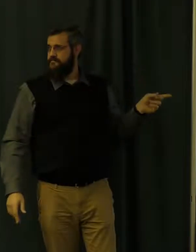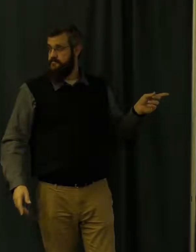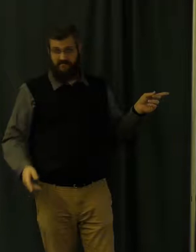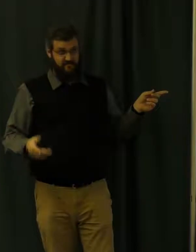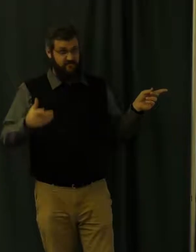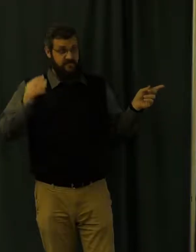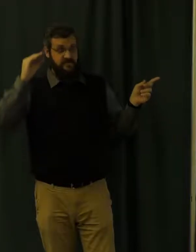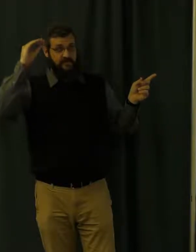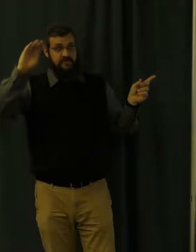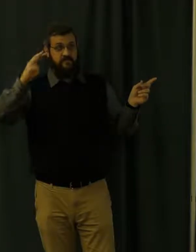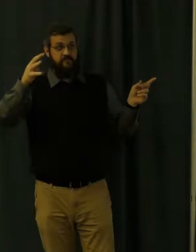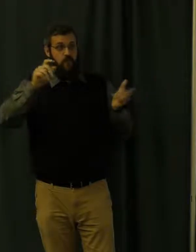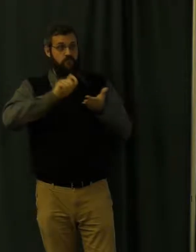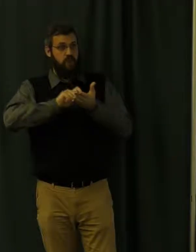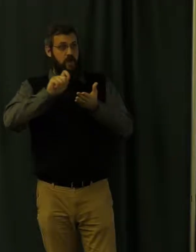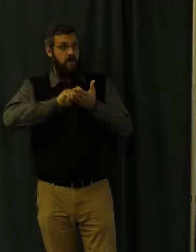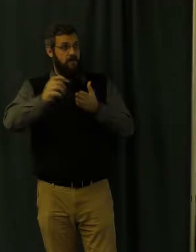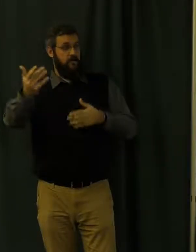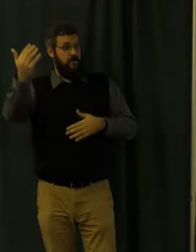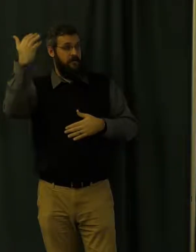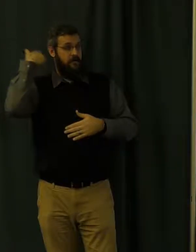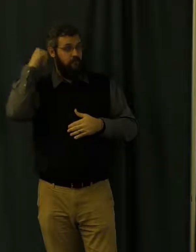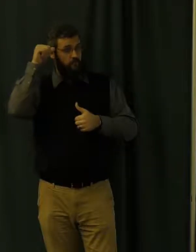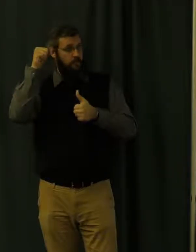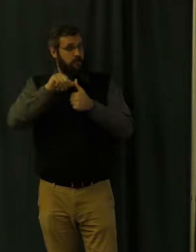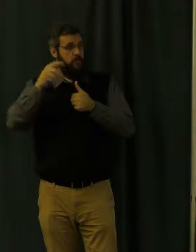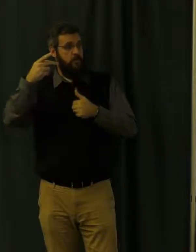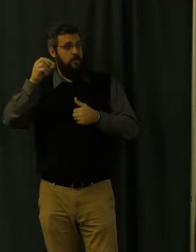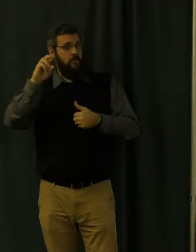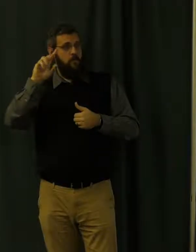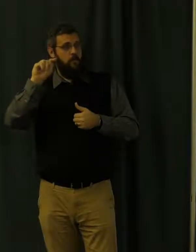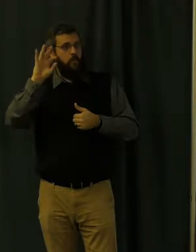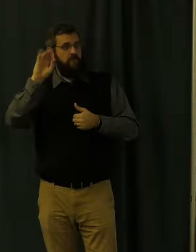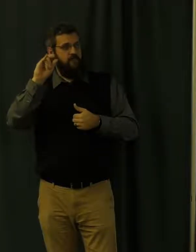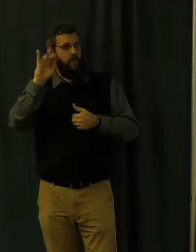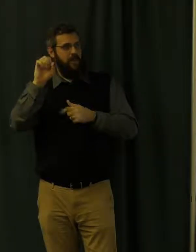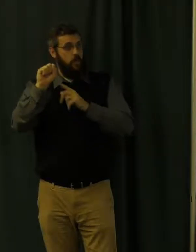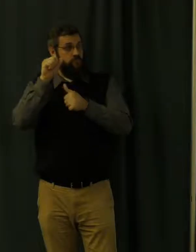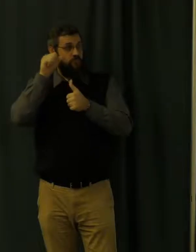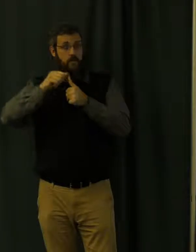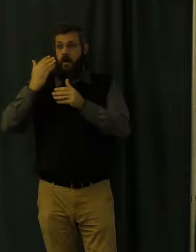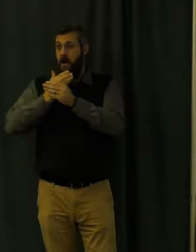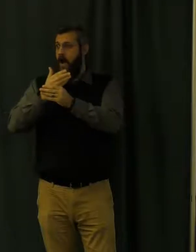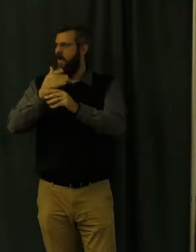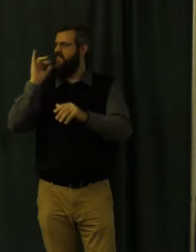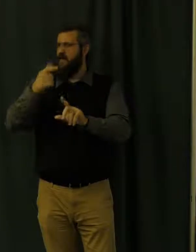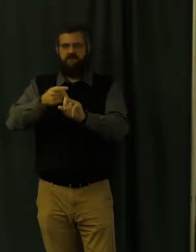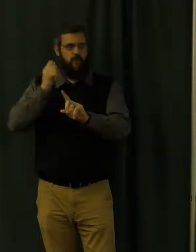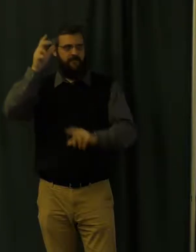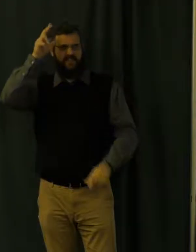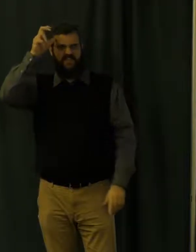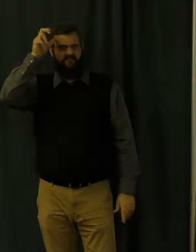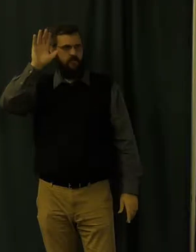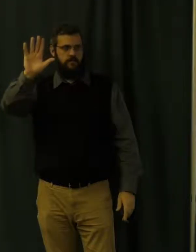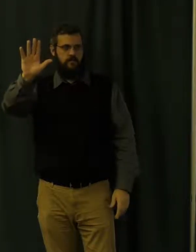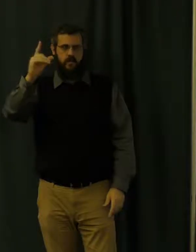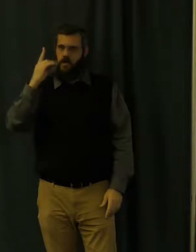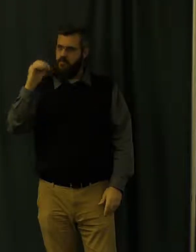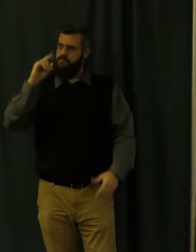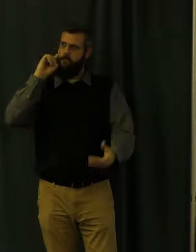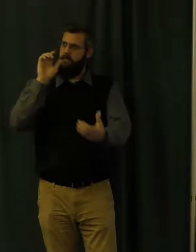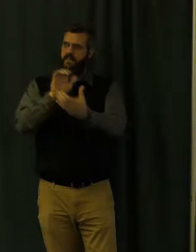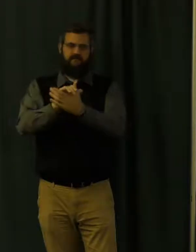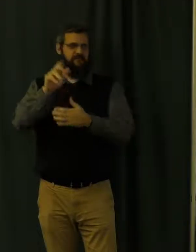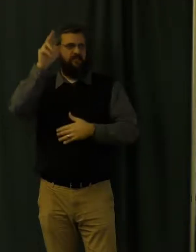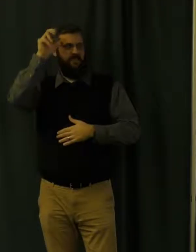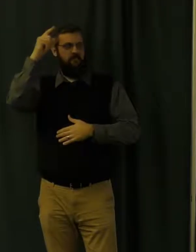Anybody teach 4th grade writing back in the day where they were writing portfolios? They were from the devil. I just fully believe they were from